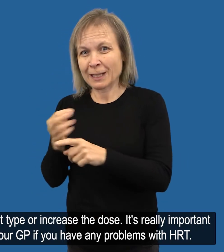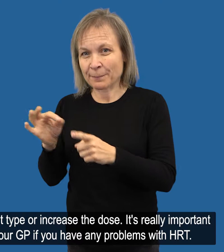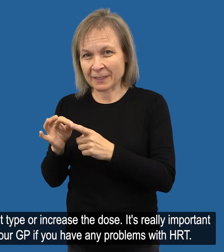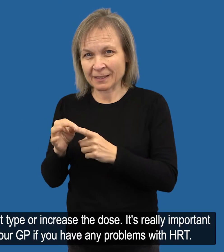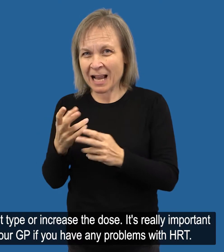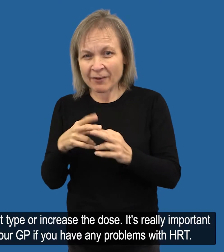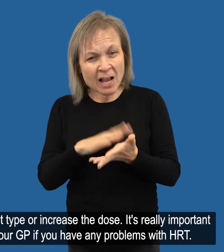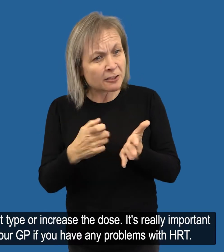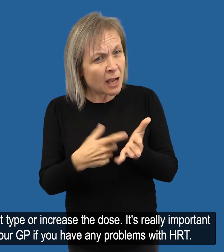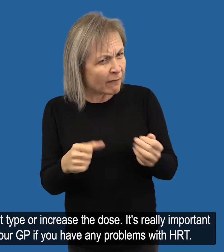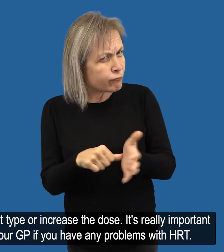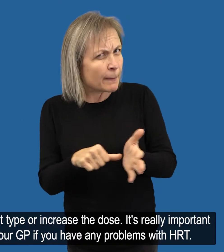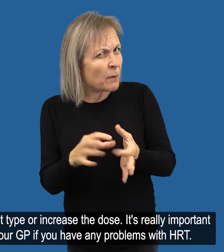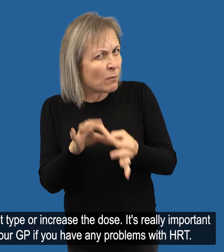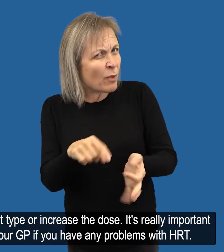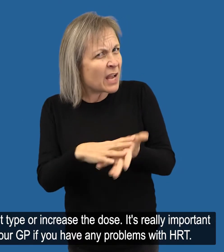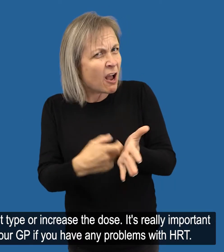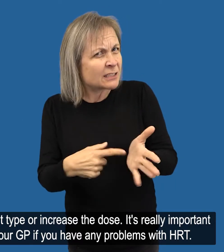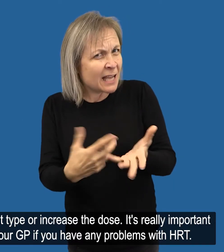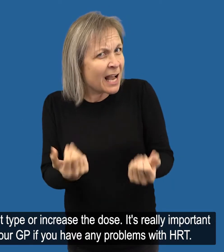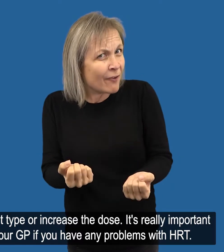any problems with HRT.